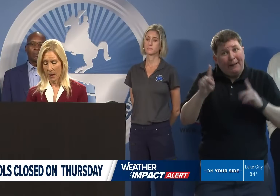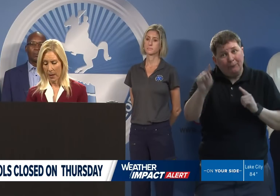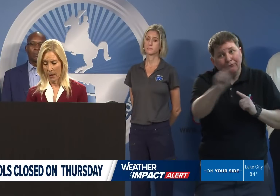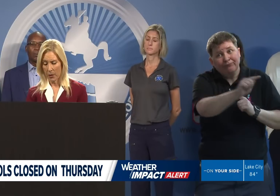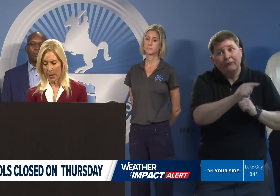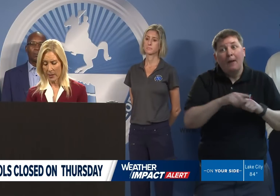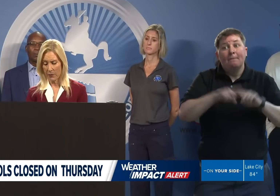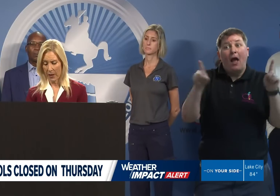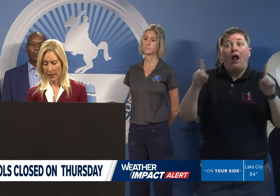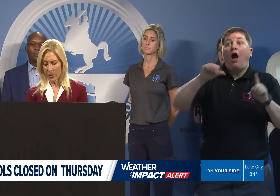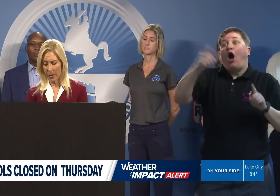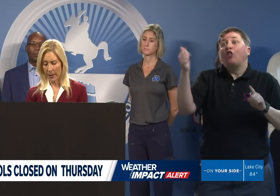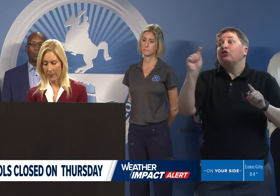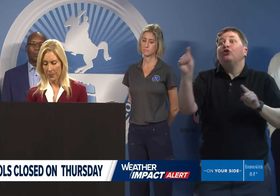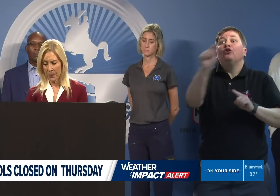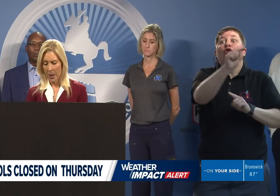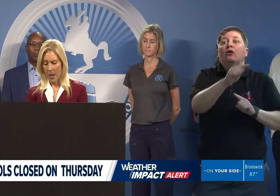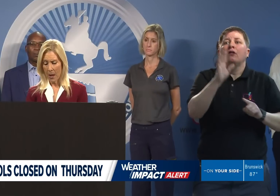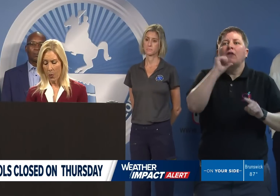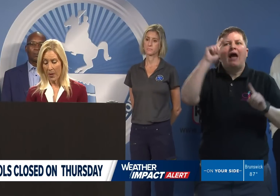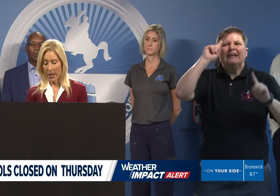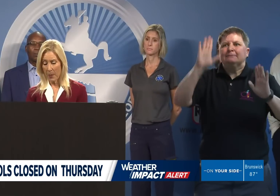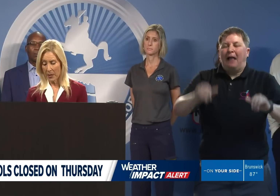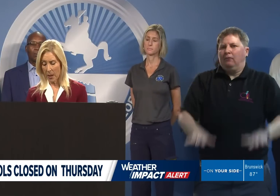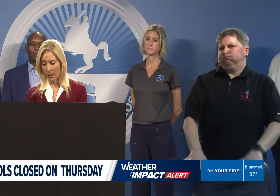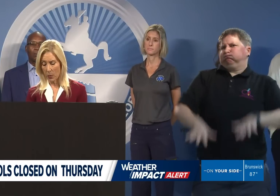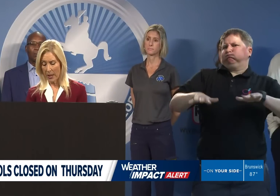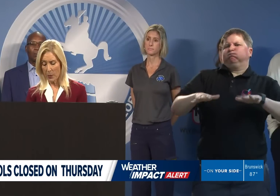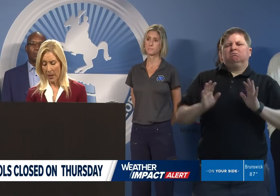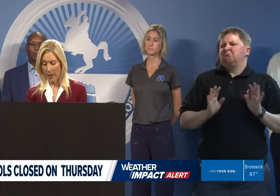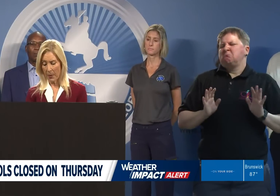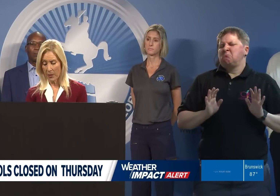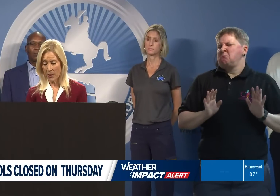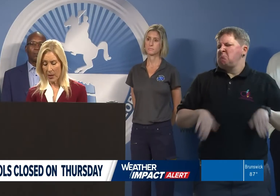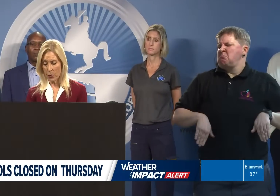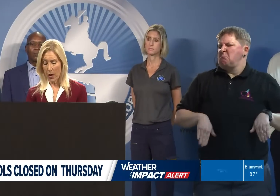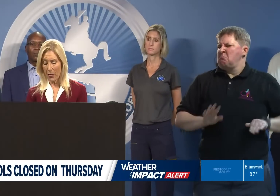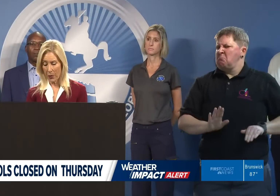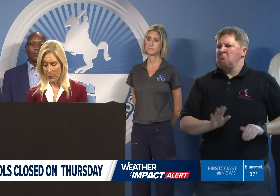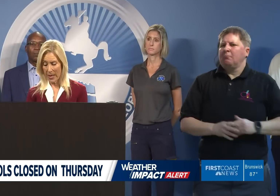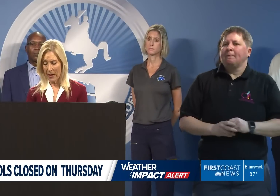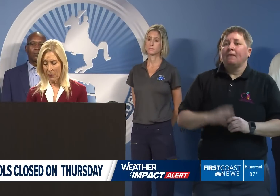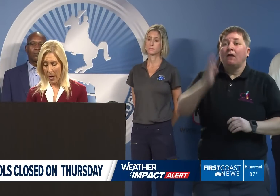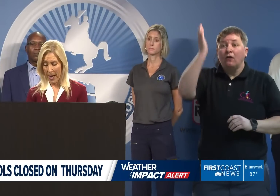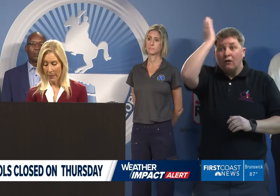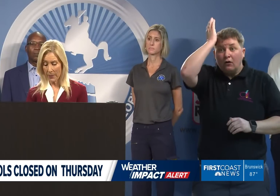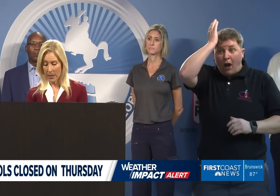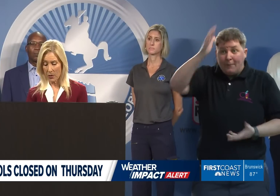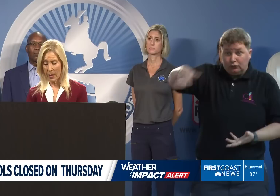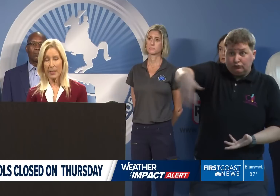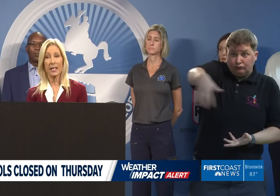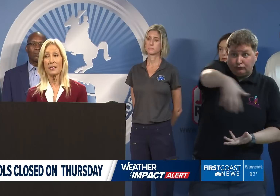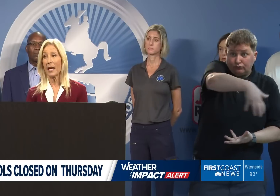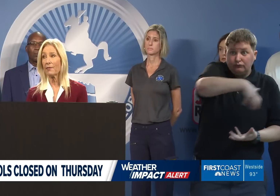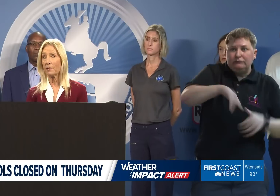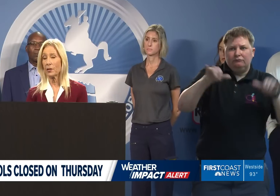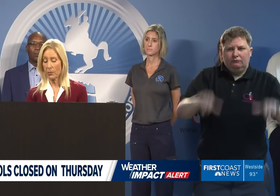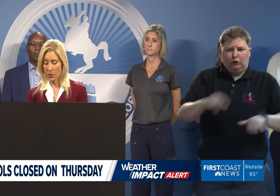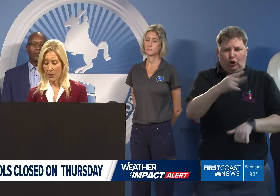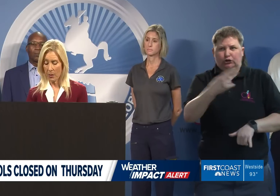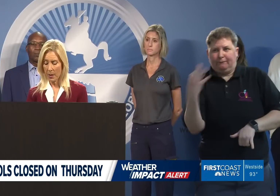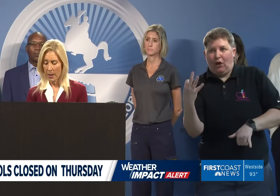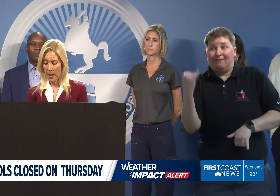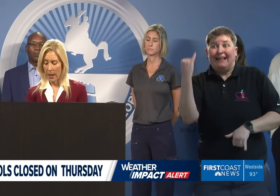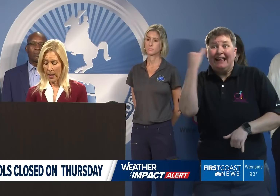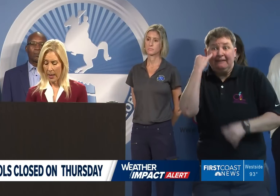expecting a crazy flooding scenario. We'll be keeping solid waste pickup on schedule on Thursday and Friday, as long as it is safe to